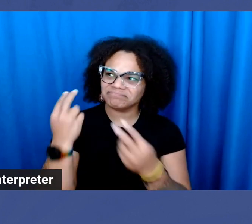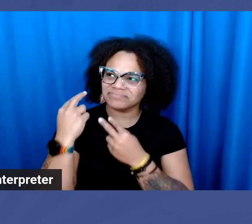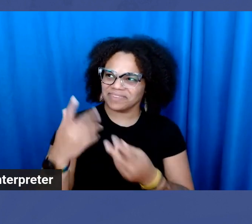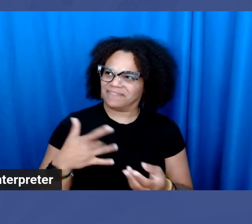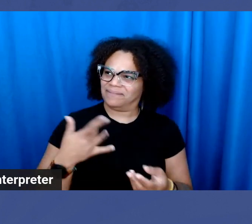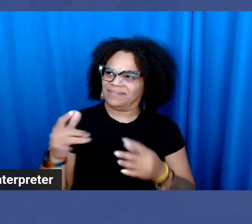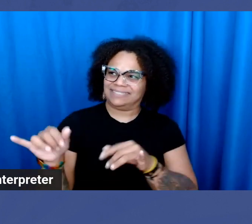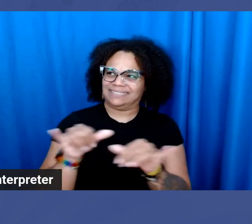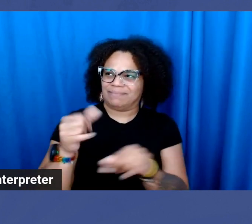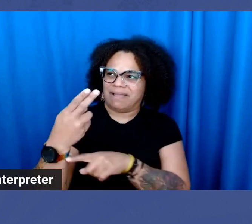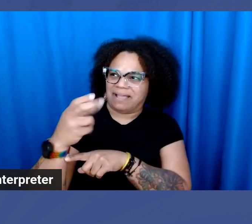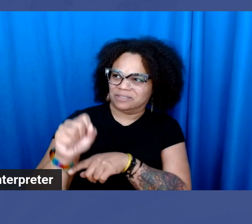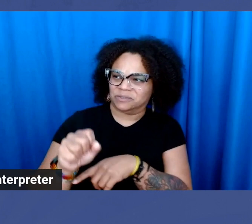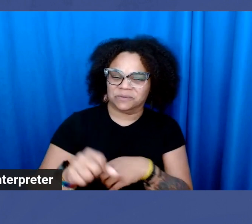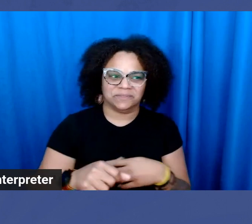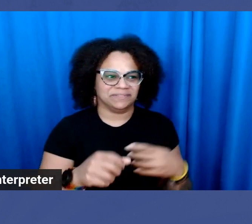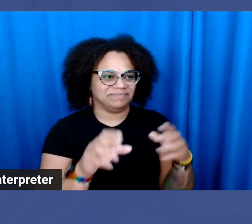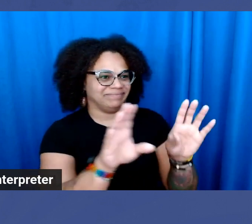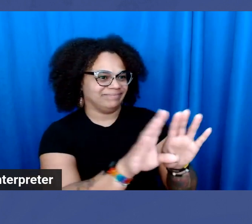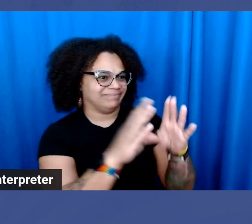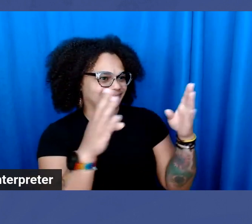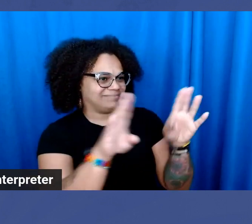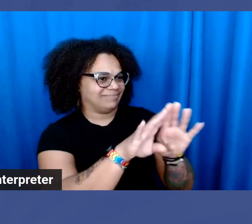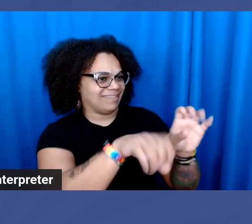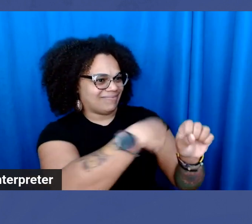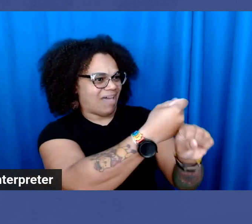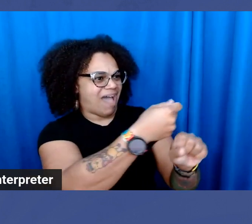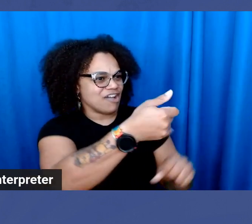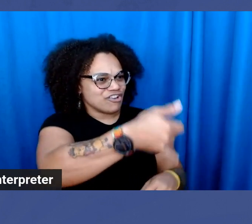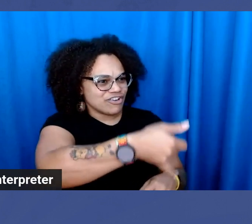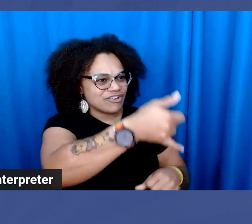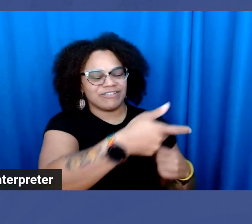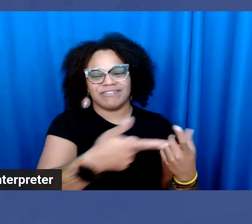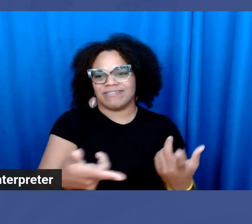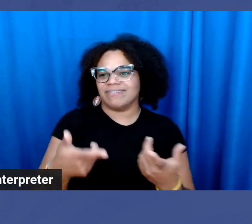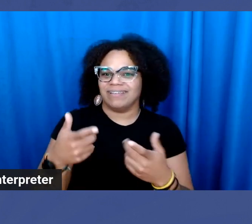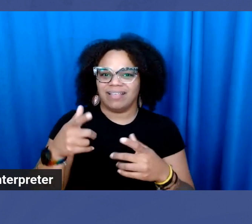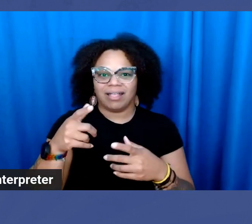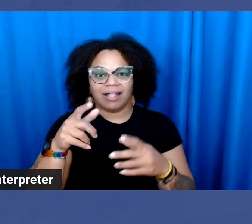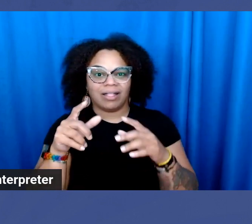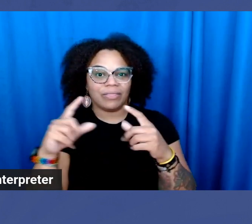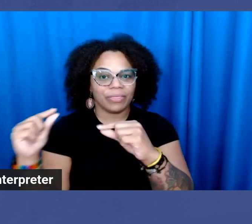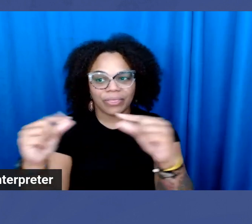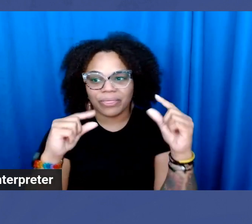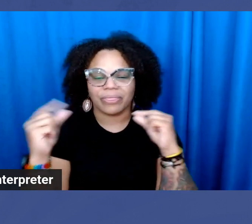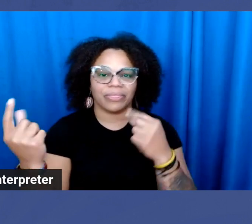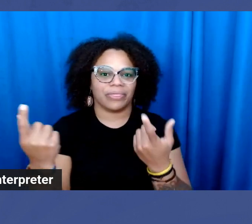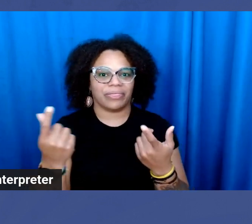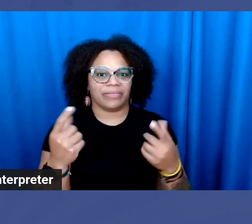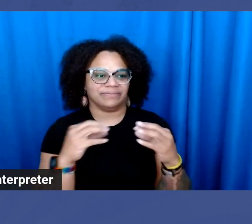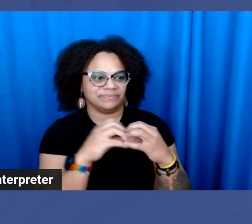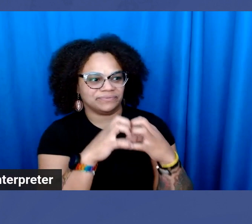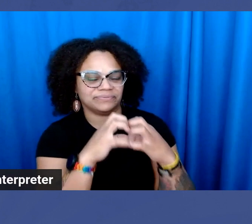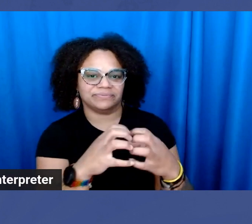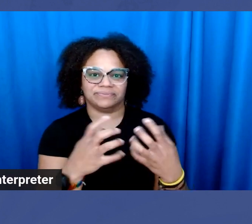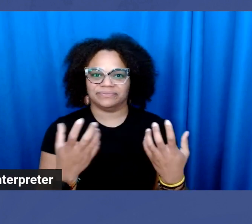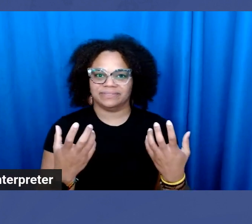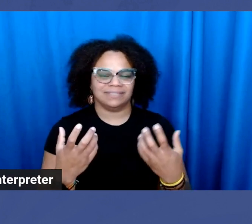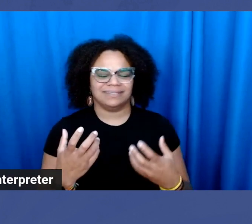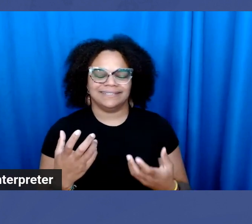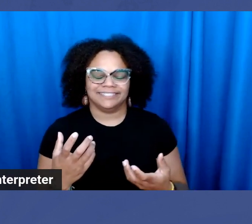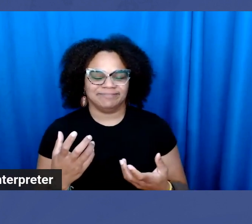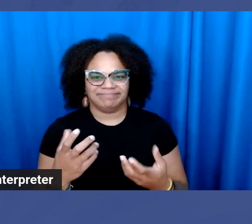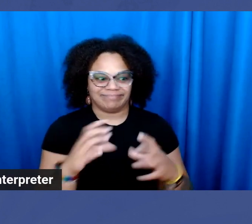lockers and the pettiness and the volatility and these cliques that would happen, Sabrina said. There were people that were part of